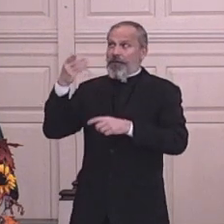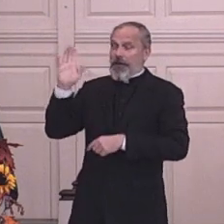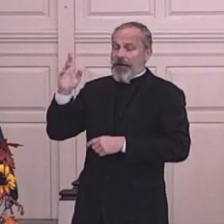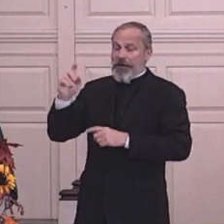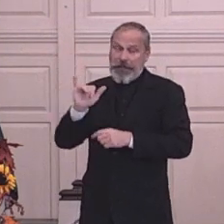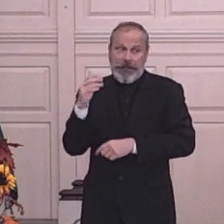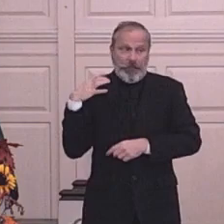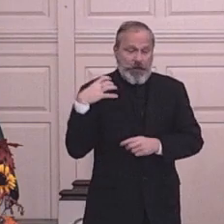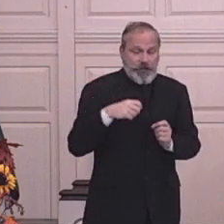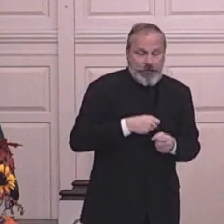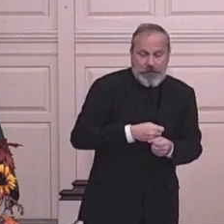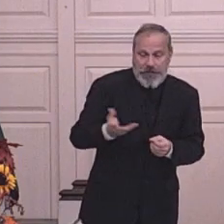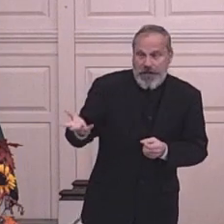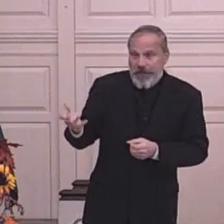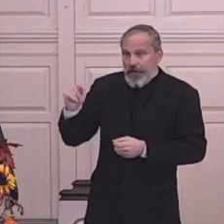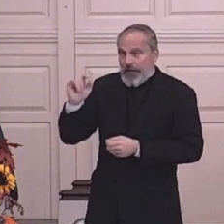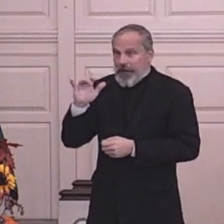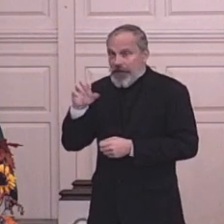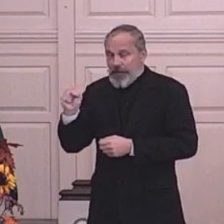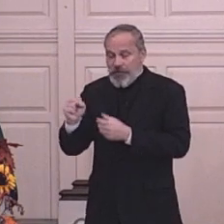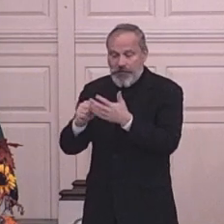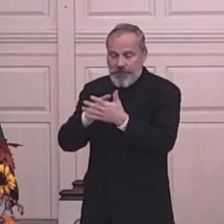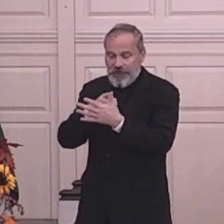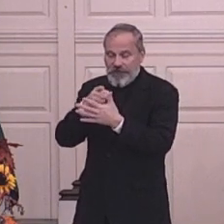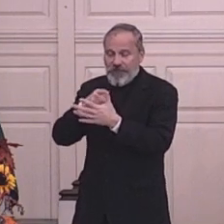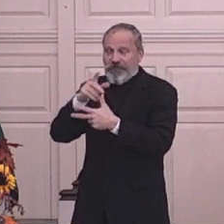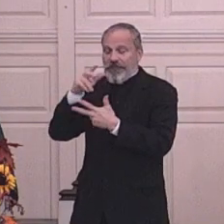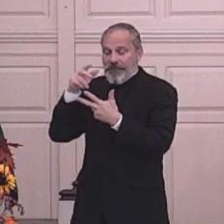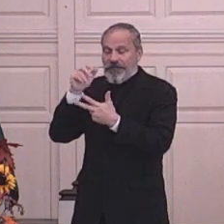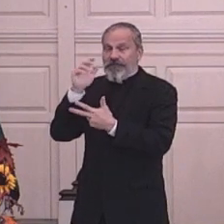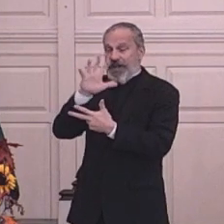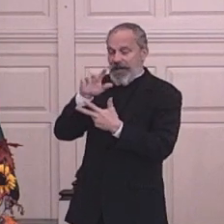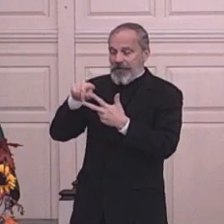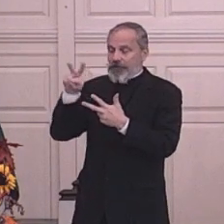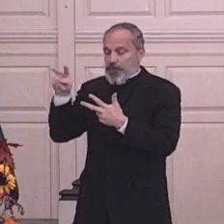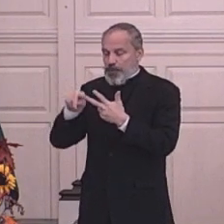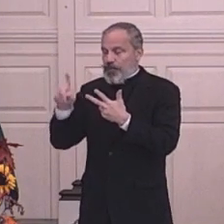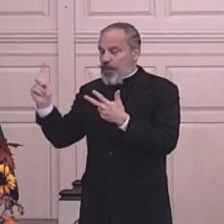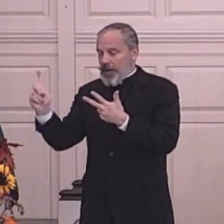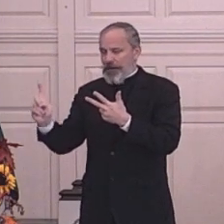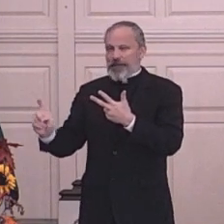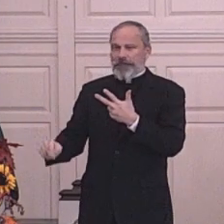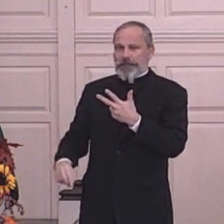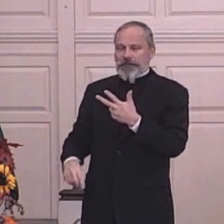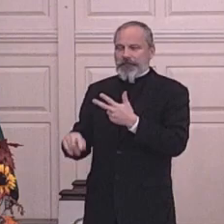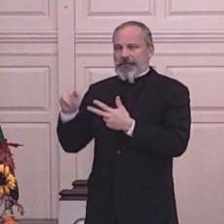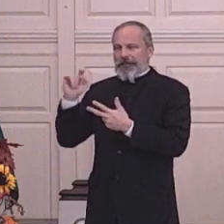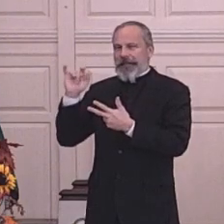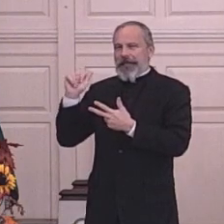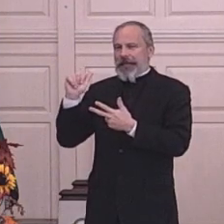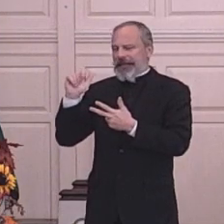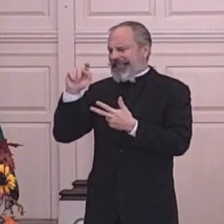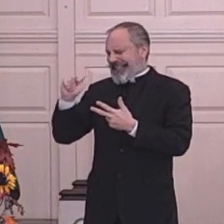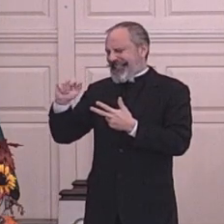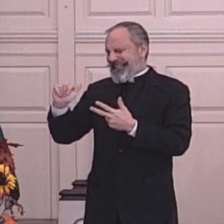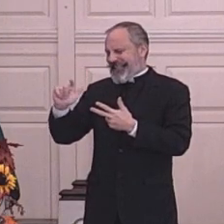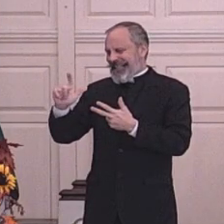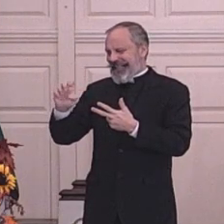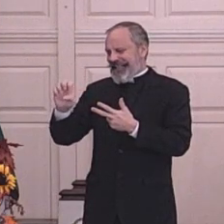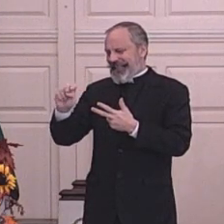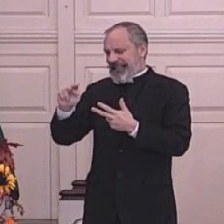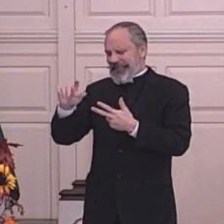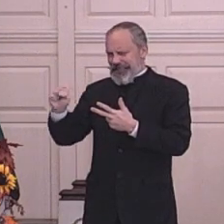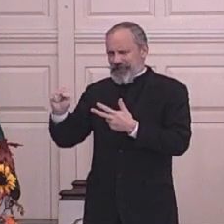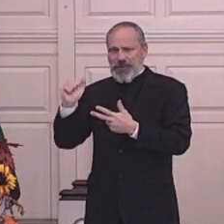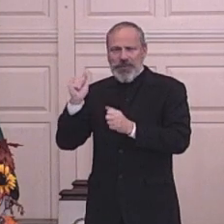master gave out talents to 1 5, to 1 2, to 1 1. And so each of us, in a